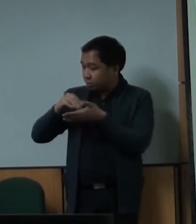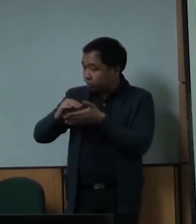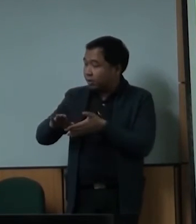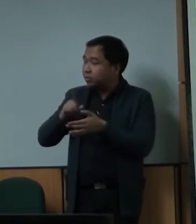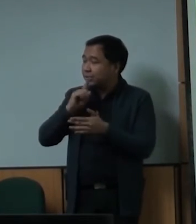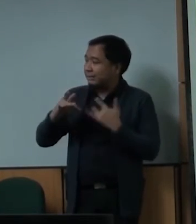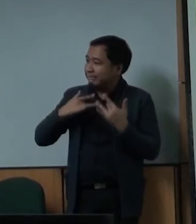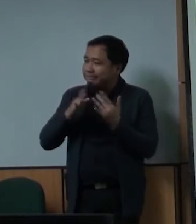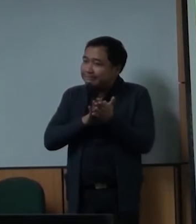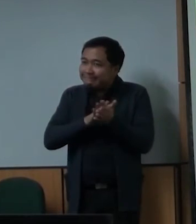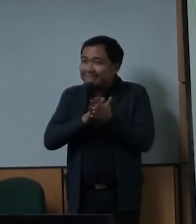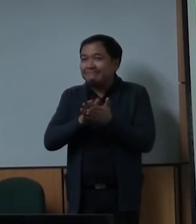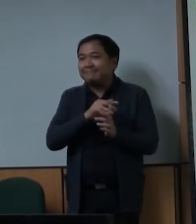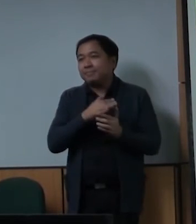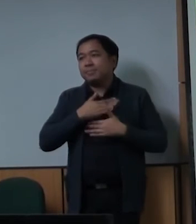So,